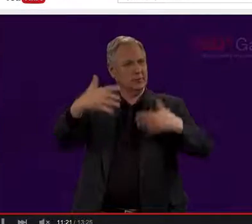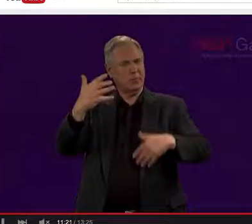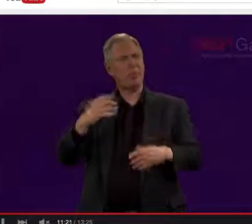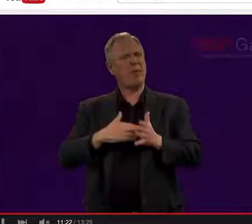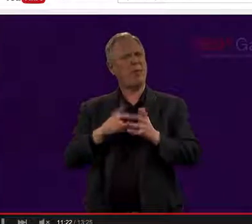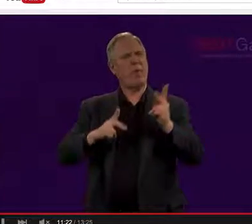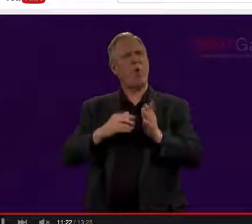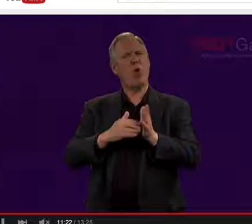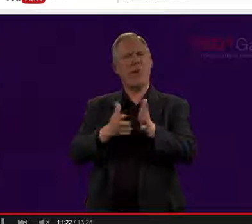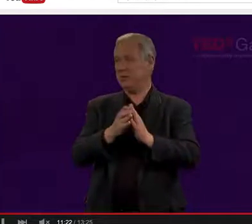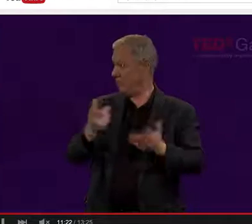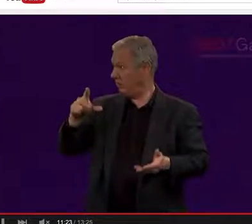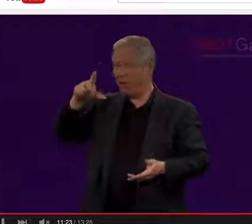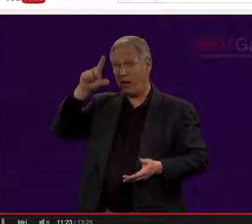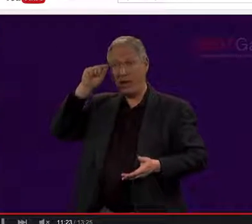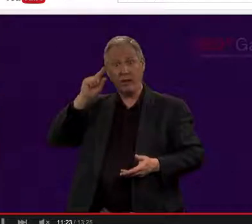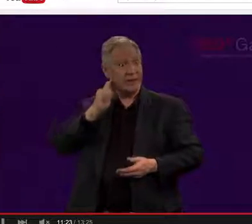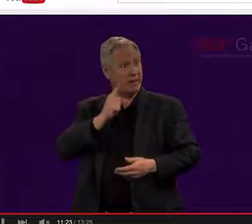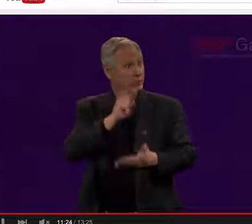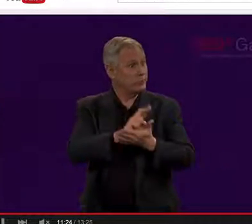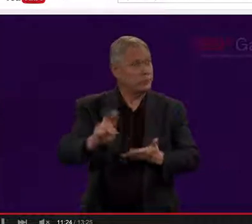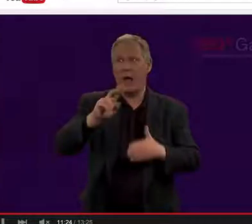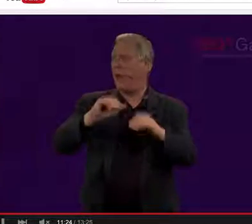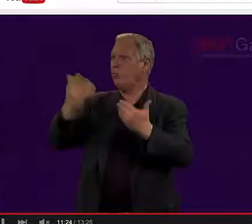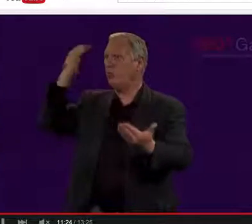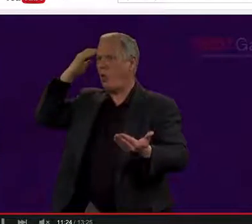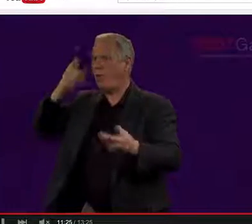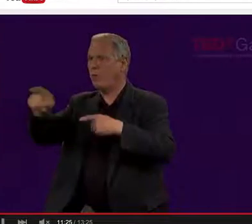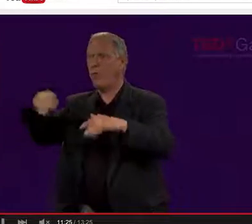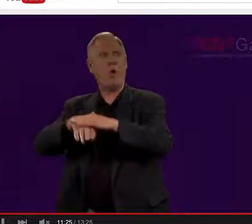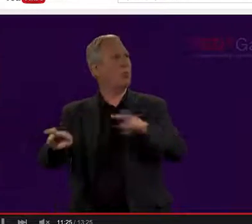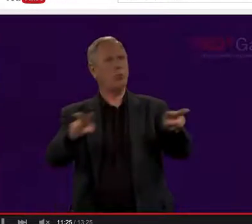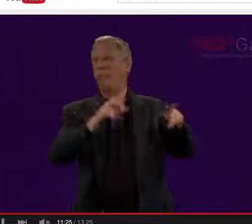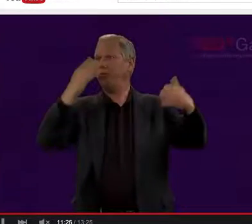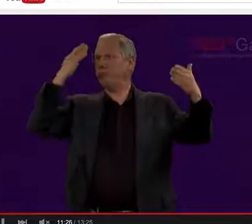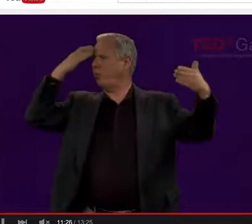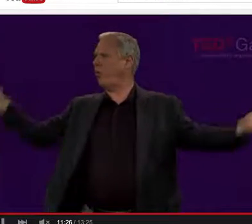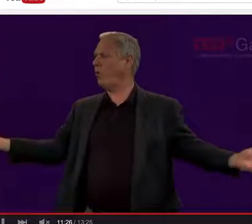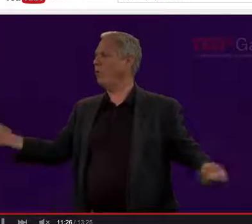Wanted to make shadows of the hands. And Gallaudet,